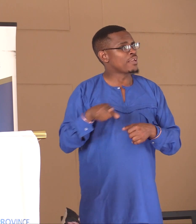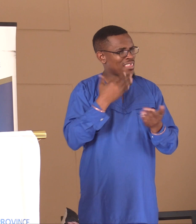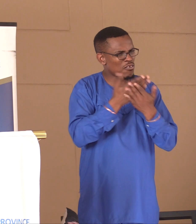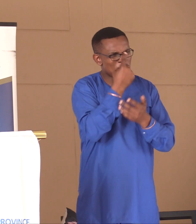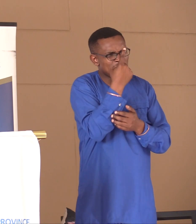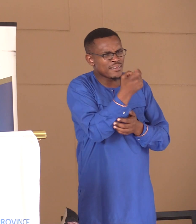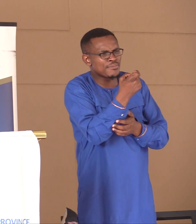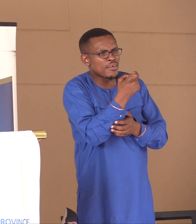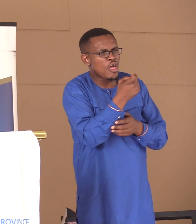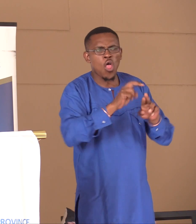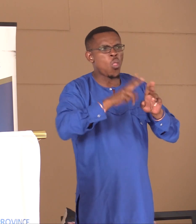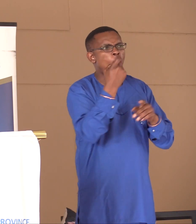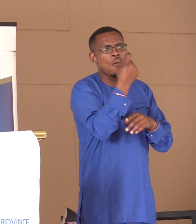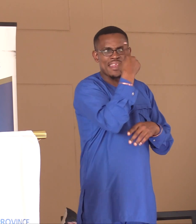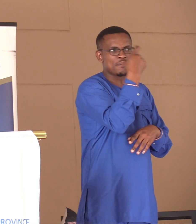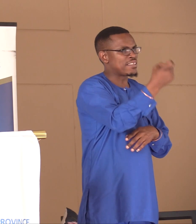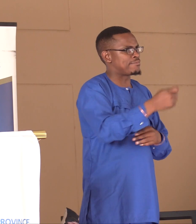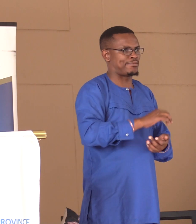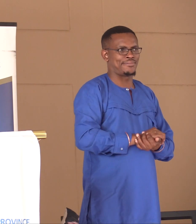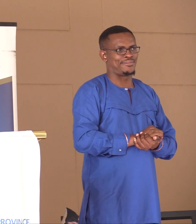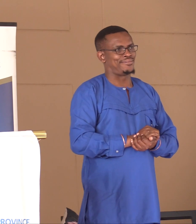Ga gona o ko o dumelang.